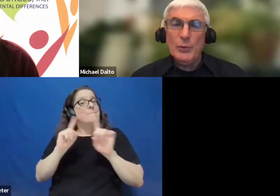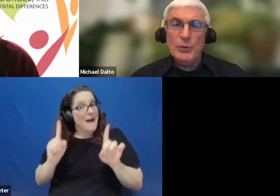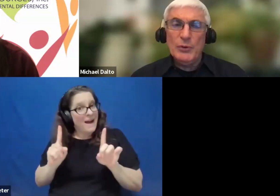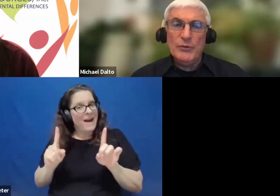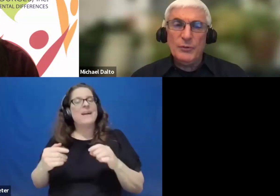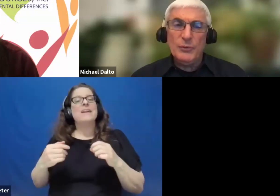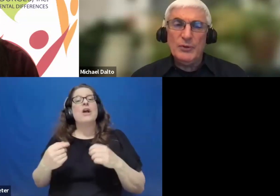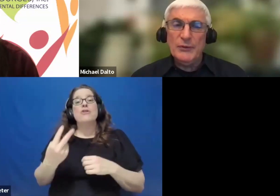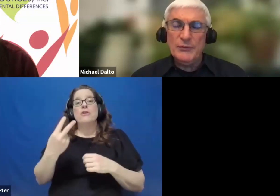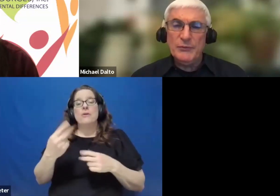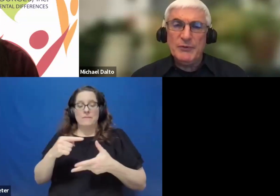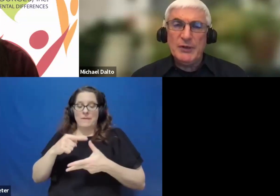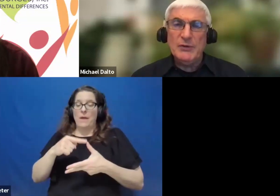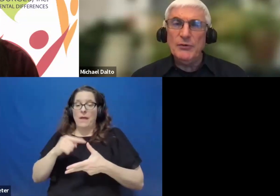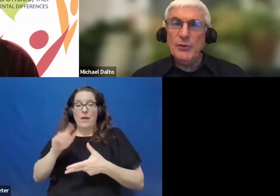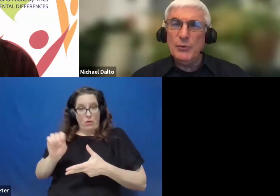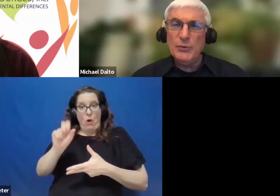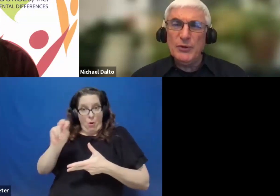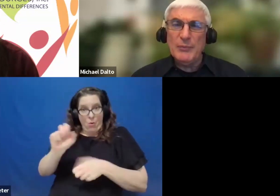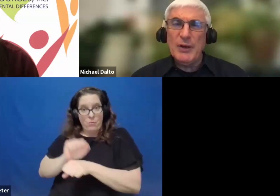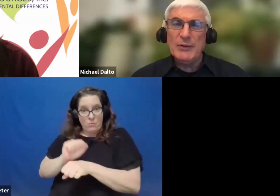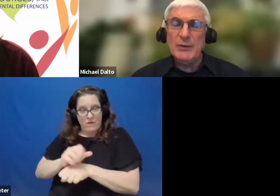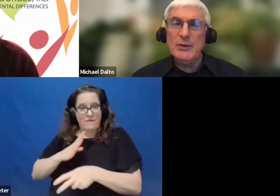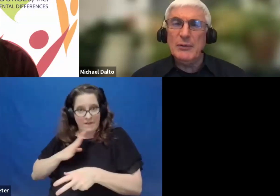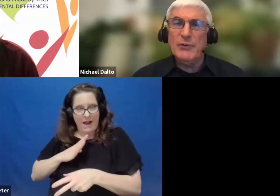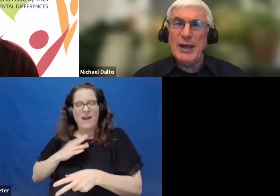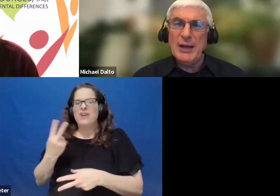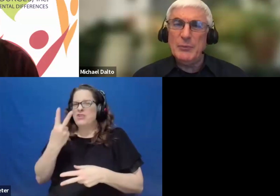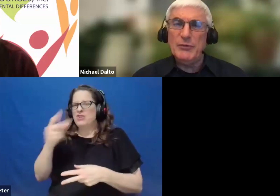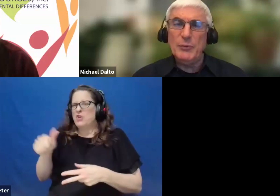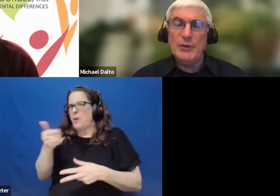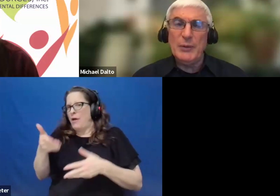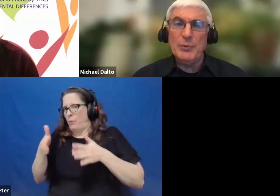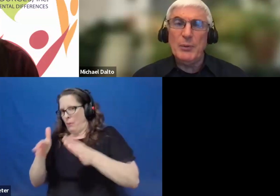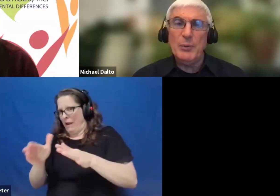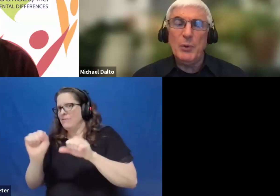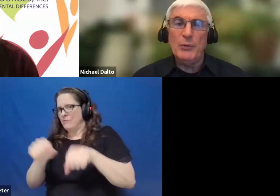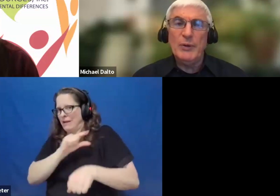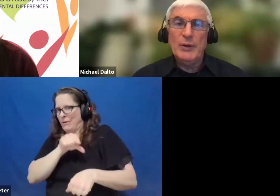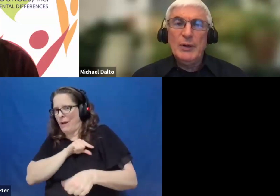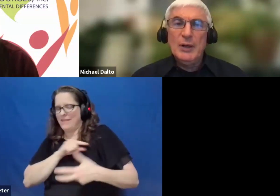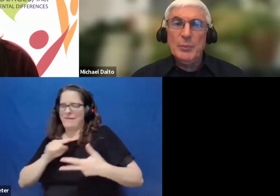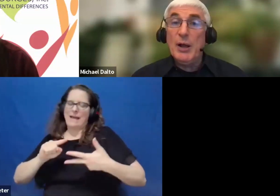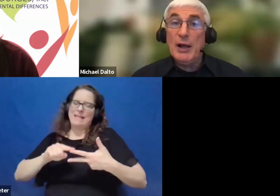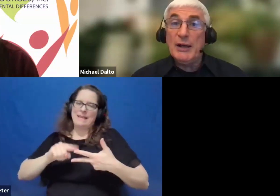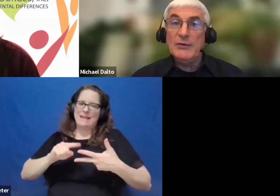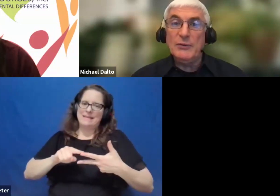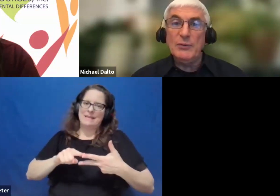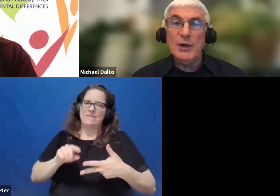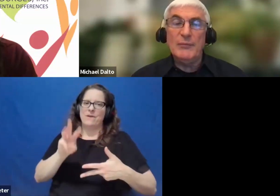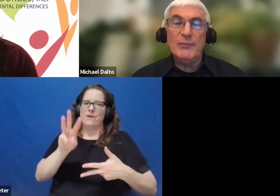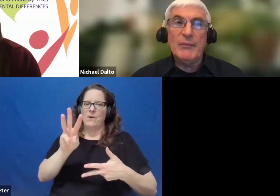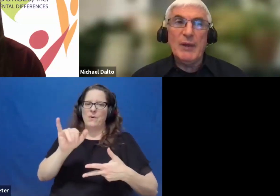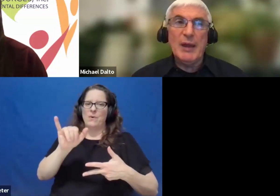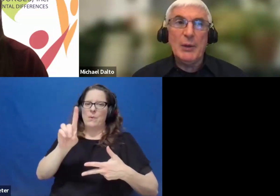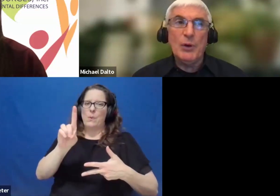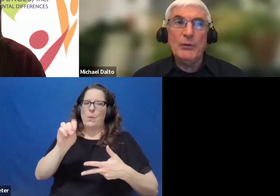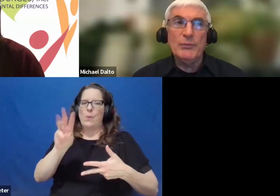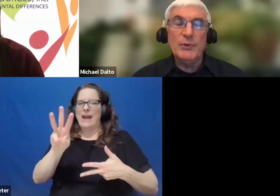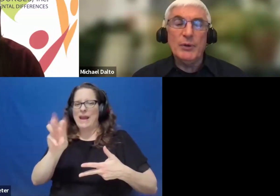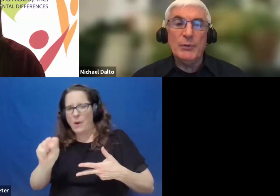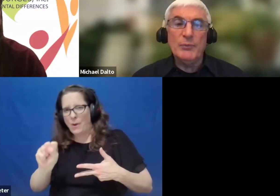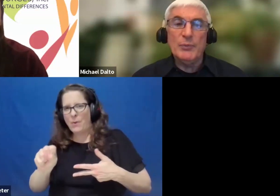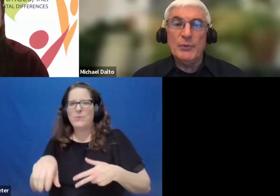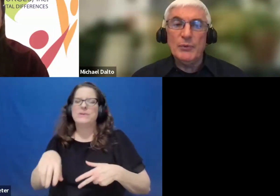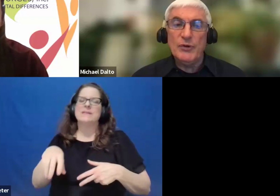and widowers who are at least 50 years old. I'm not going to cover that. I'm assuming that probably won't apply to anyone